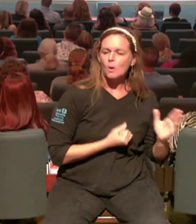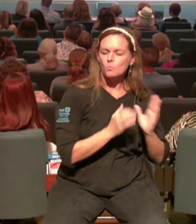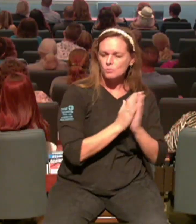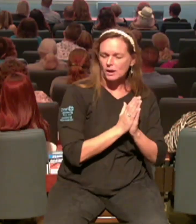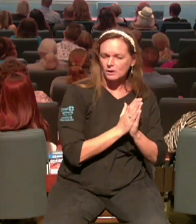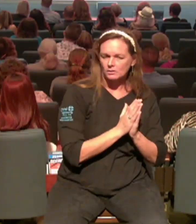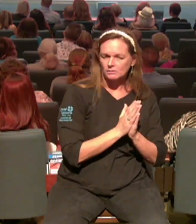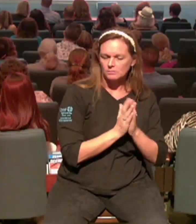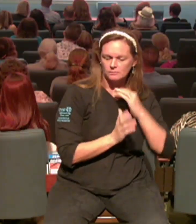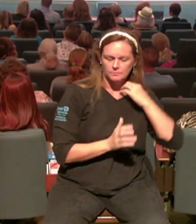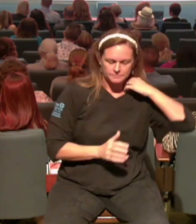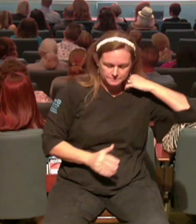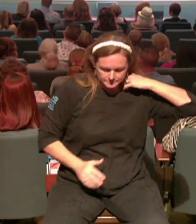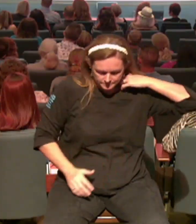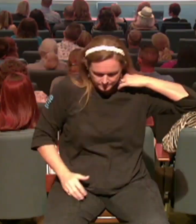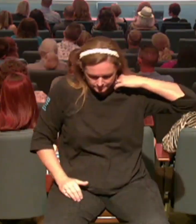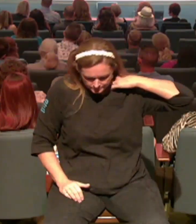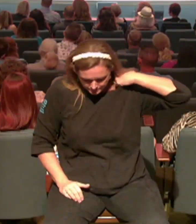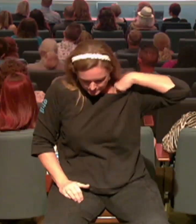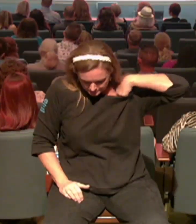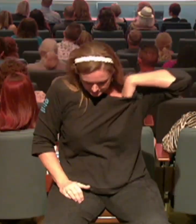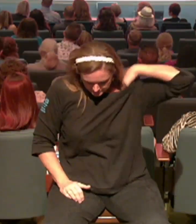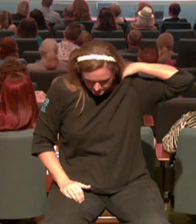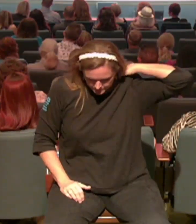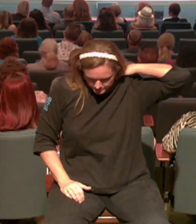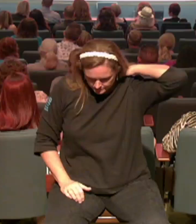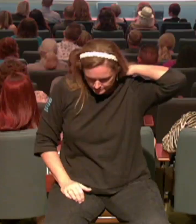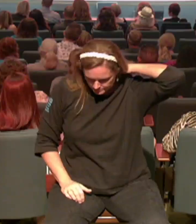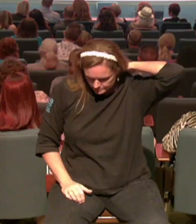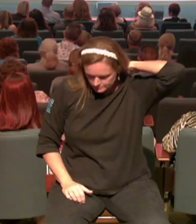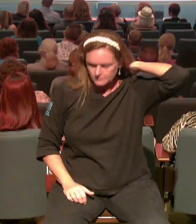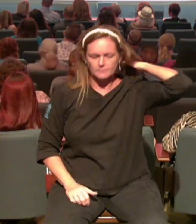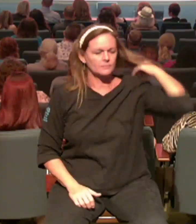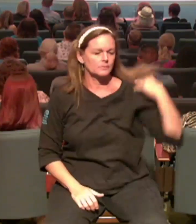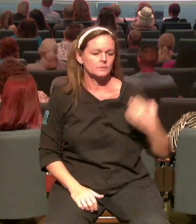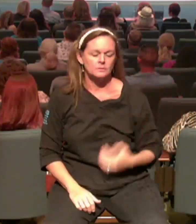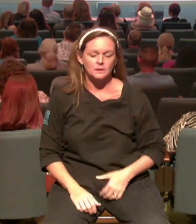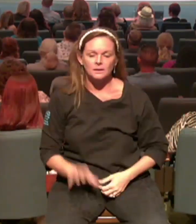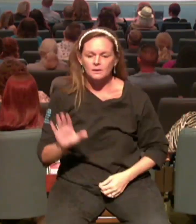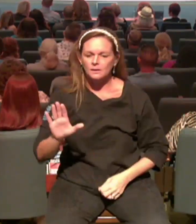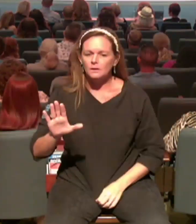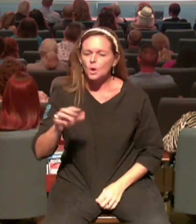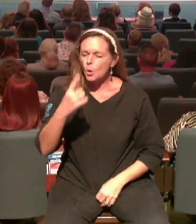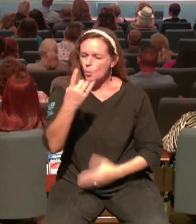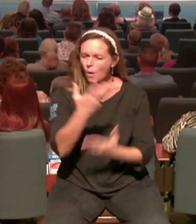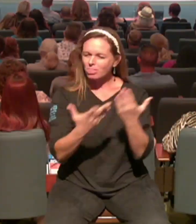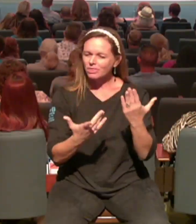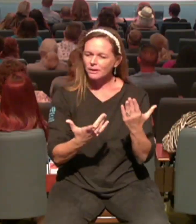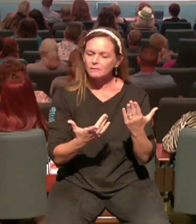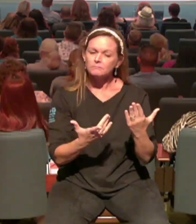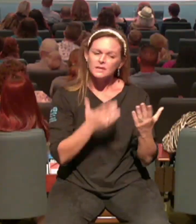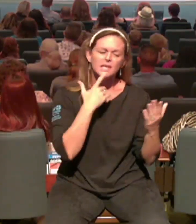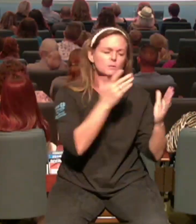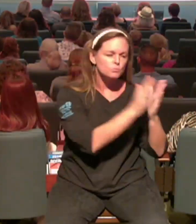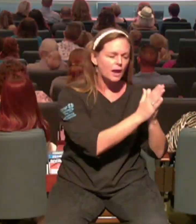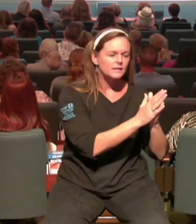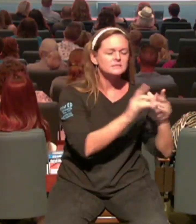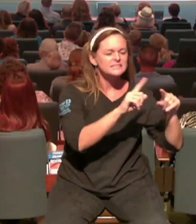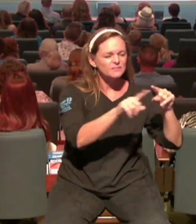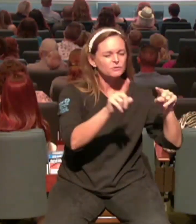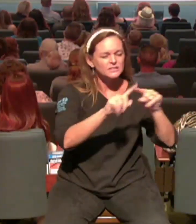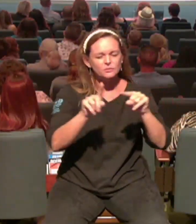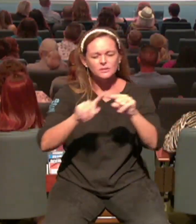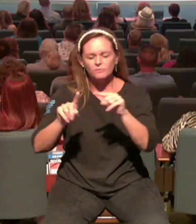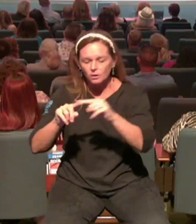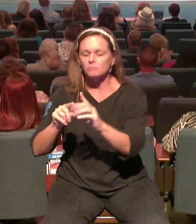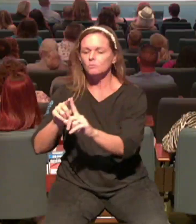repeats. He doesn't repeat about doing God's will. He doesn't repeat anything about praying. He doesn't repeat anything about surrendering. The